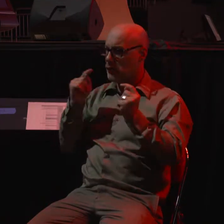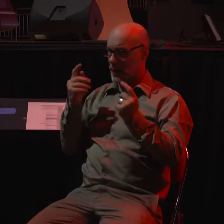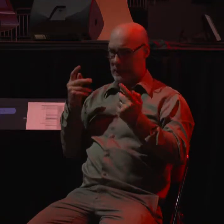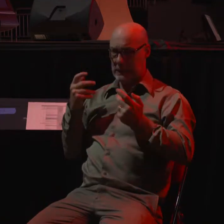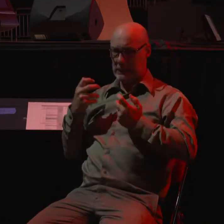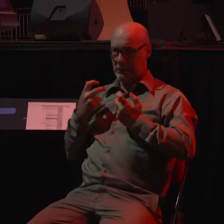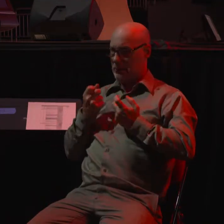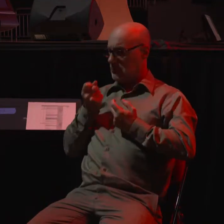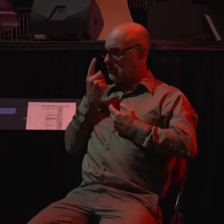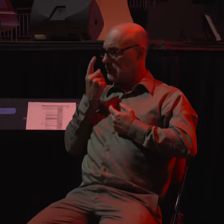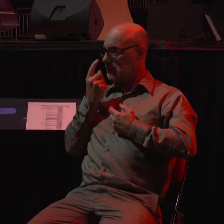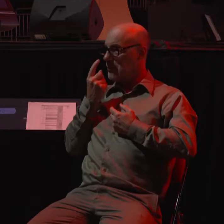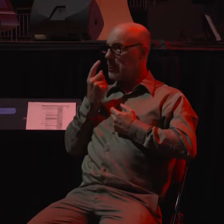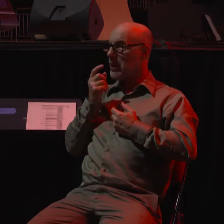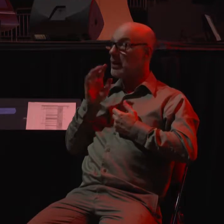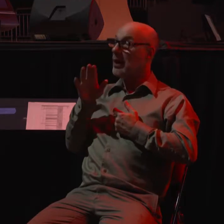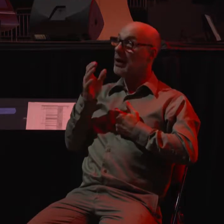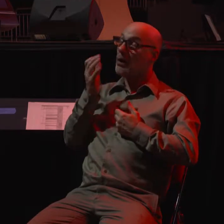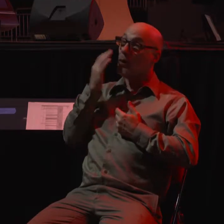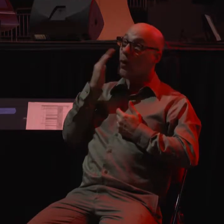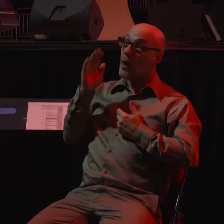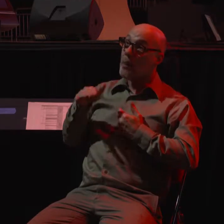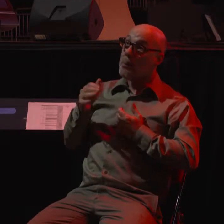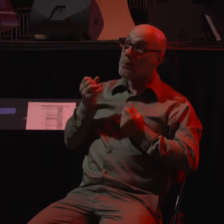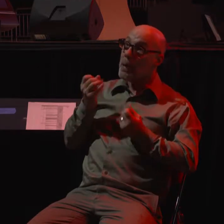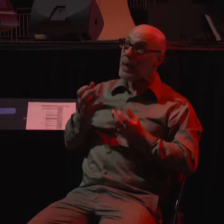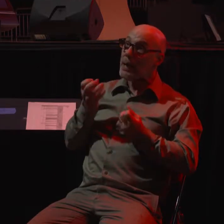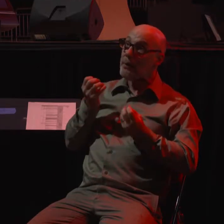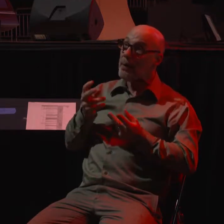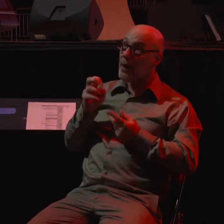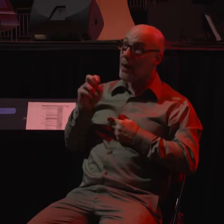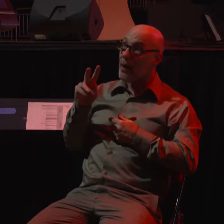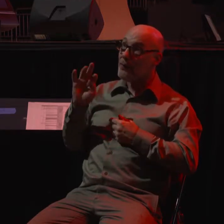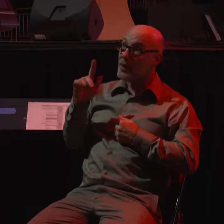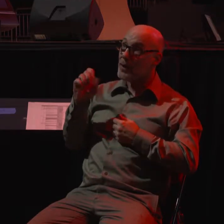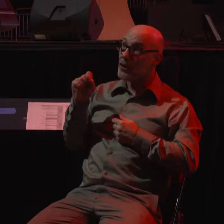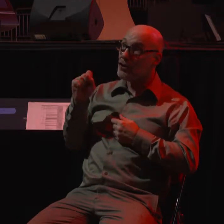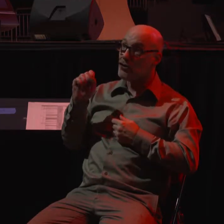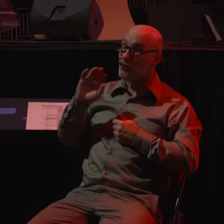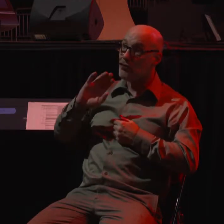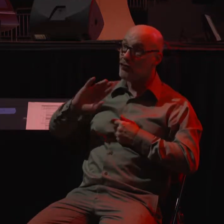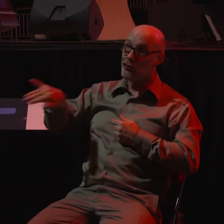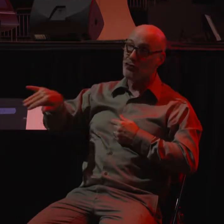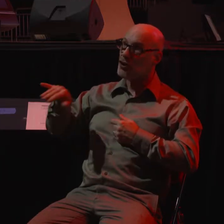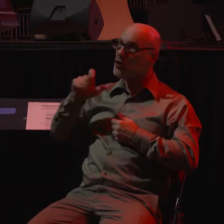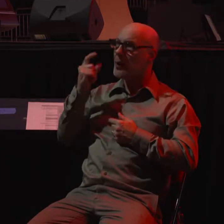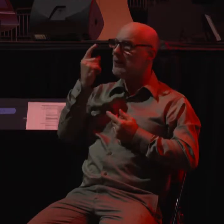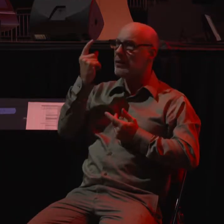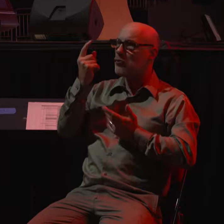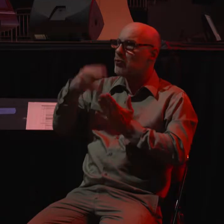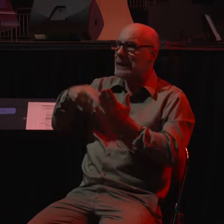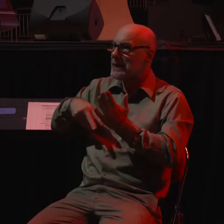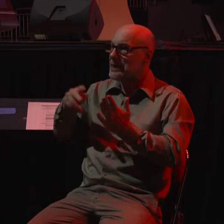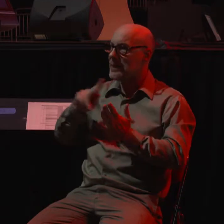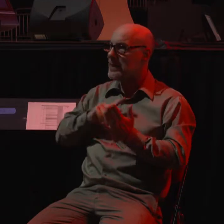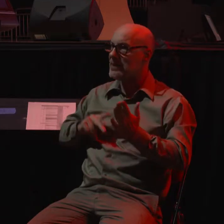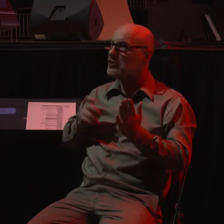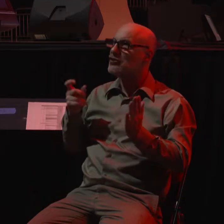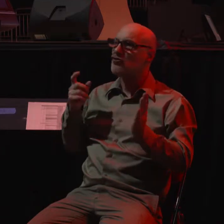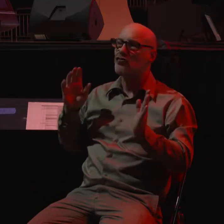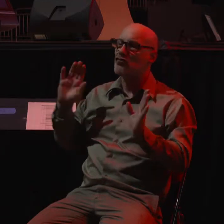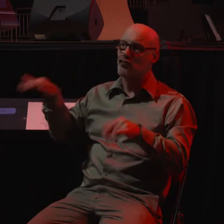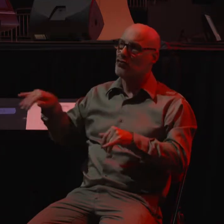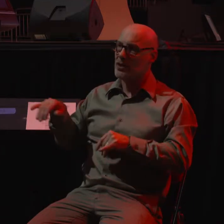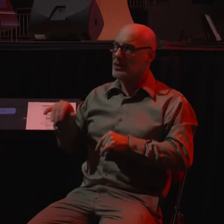dismiss King without ever reading his works, is my point. And I have a problem with that, because I feel that we have a